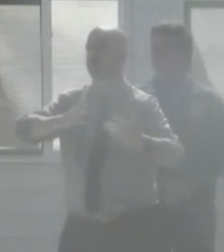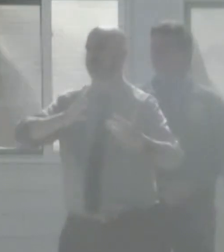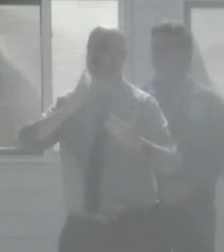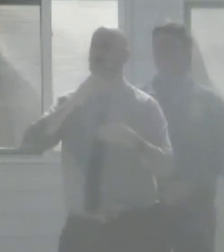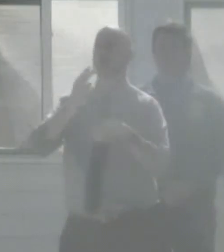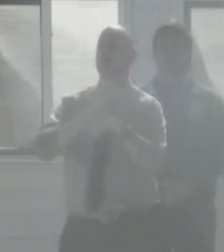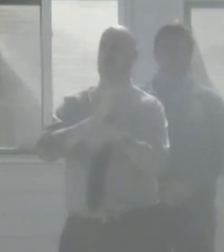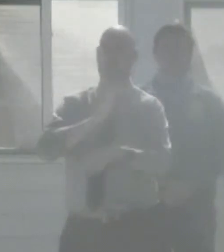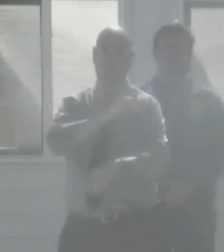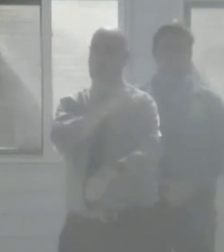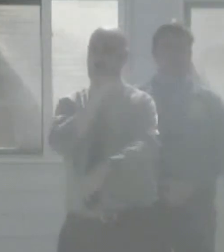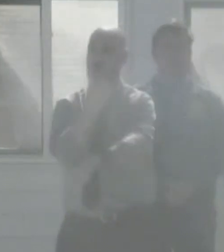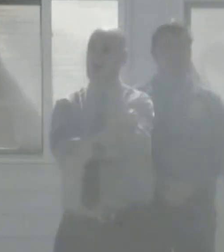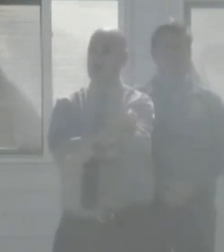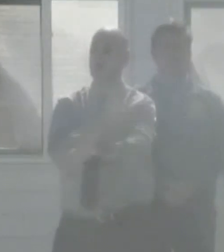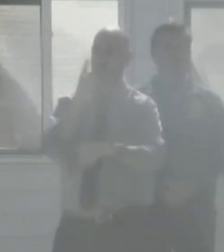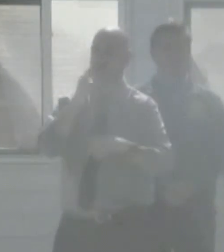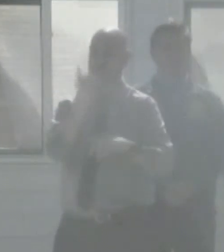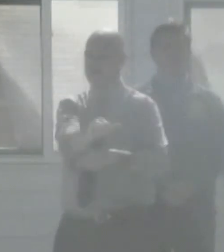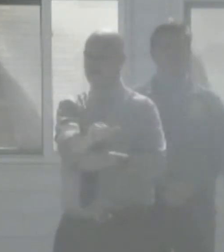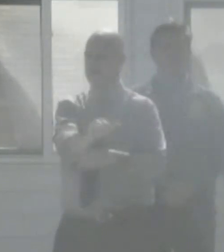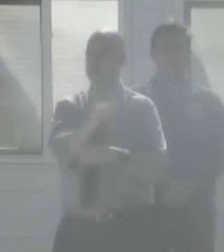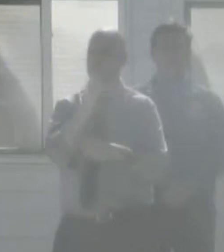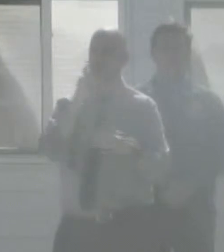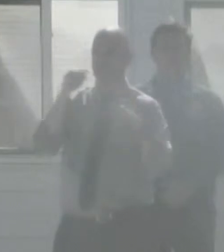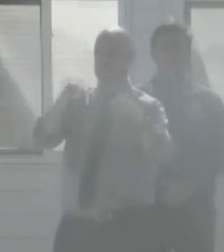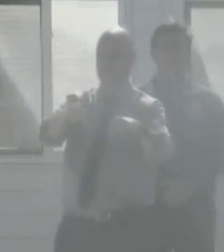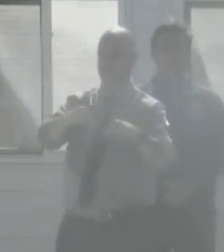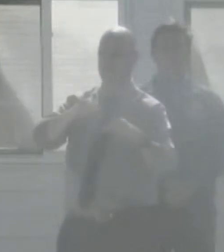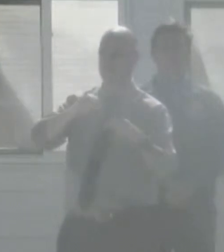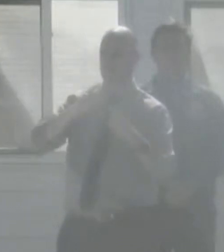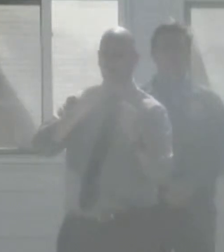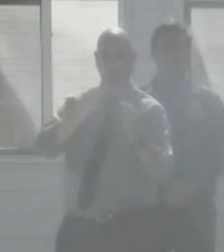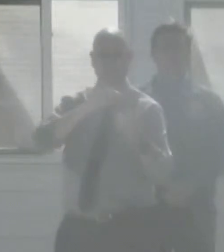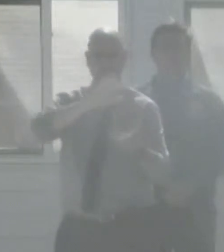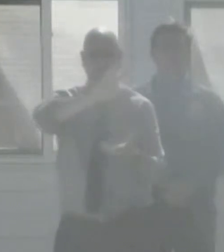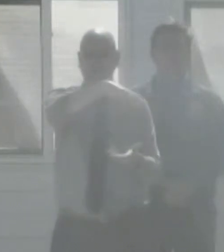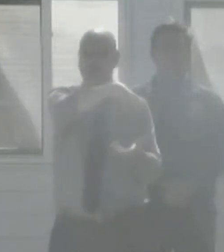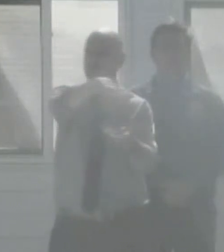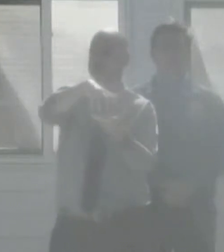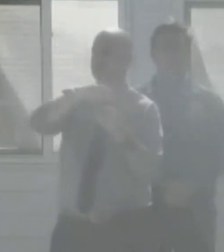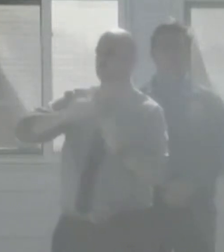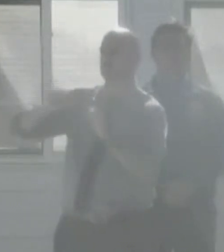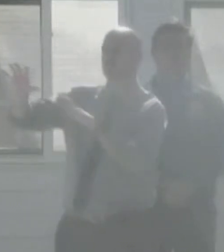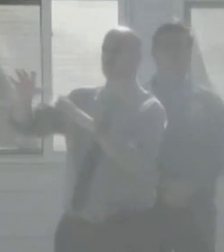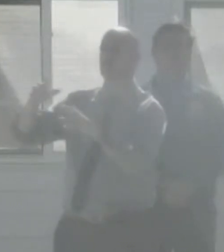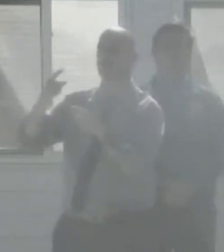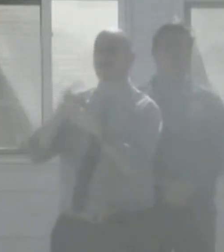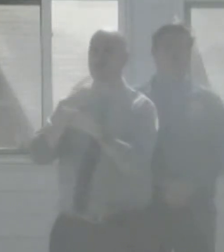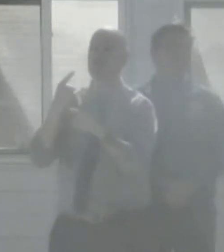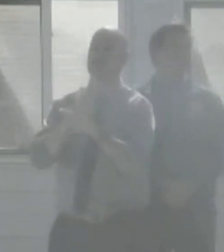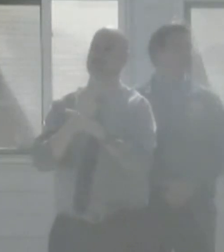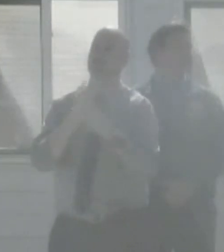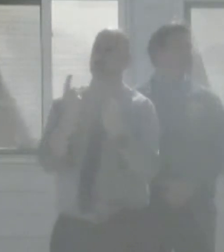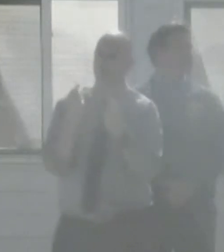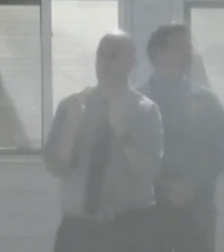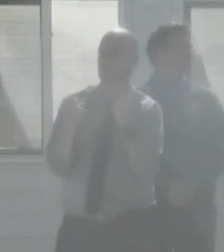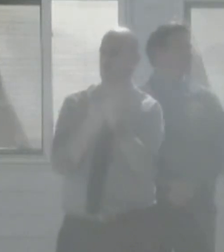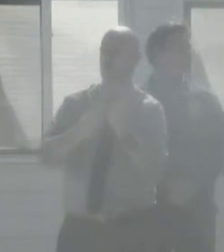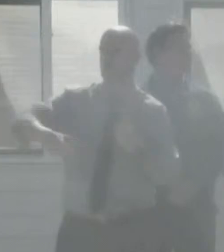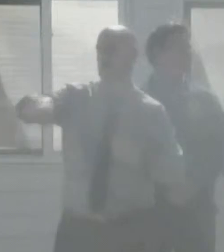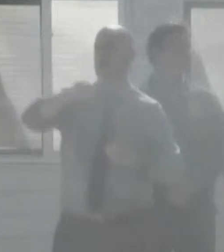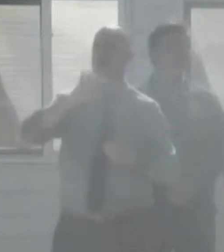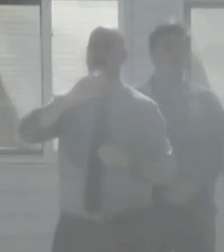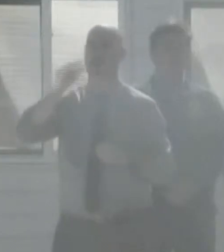making landfall. And I will continue to make sure that we are bringing everything we need to support the Floridians in their response